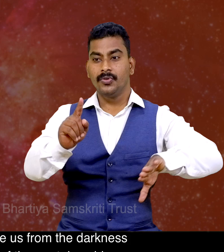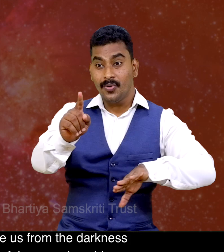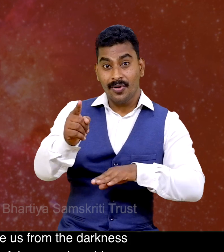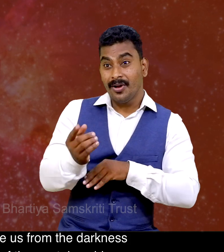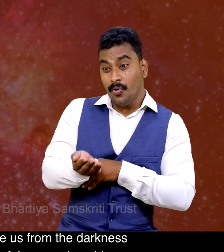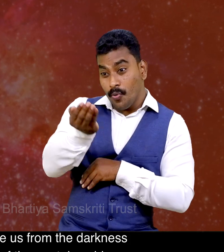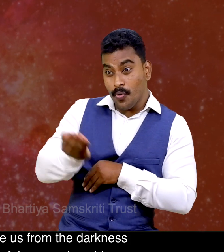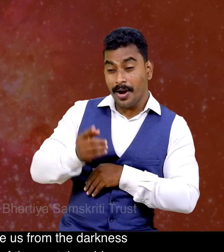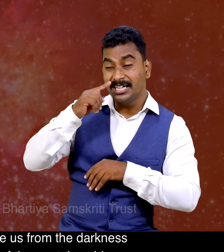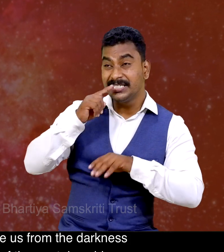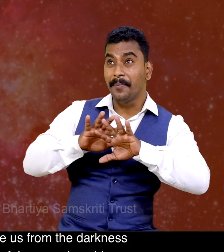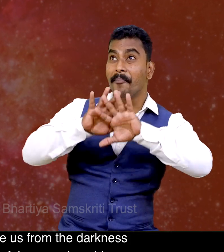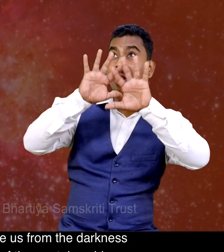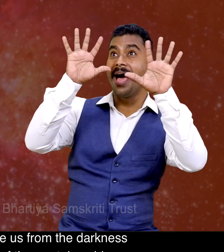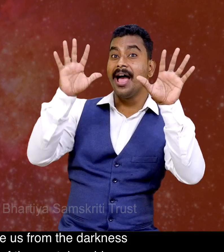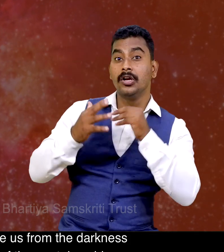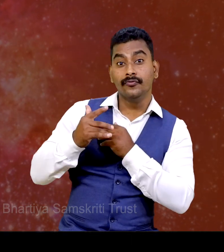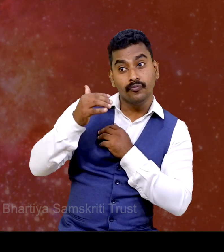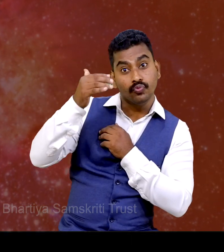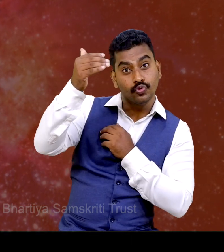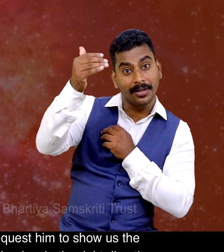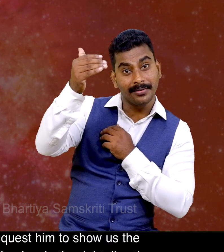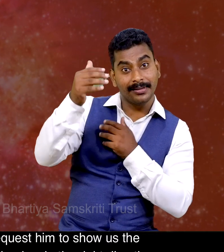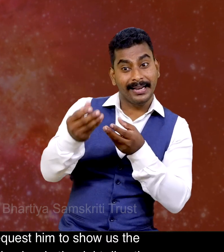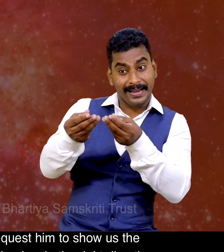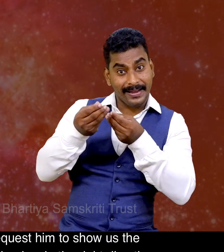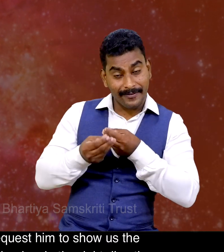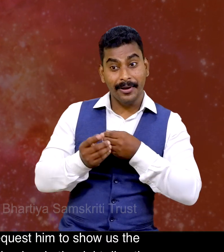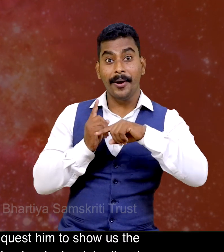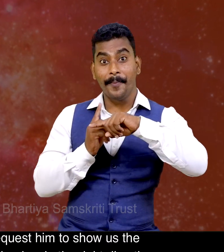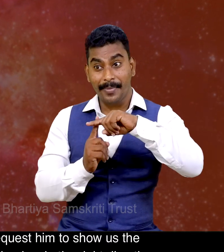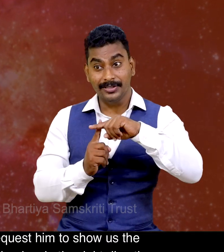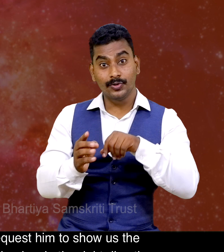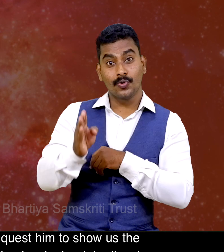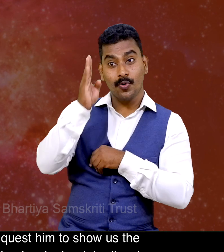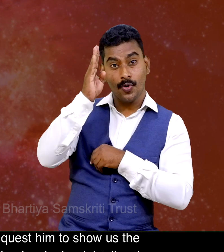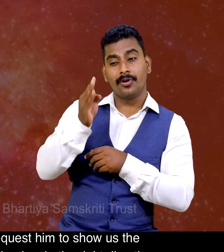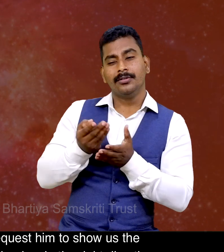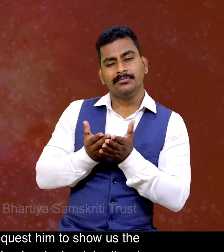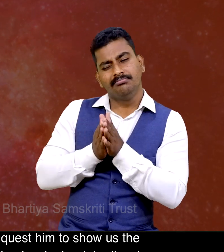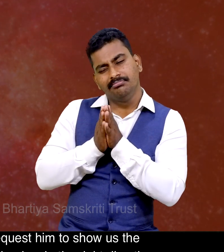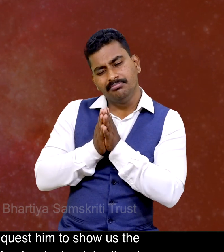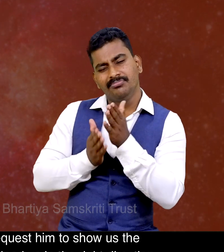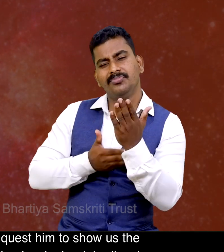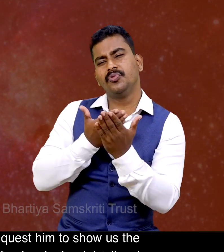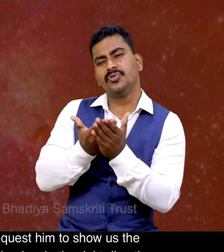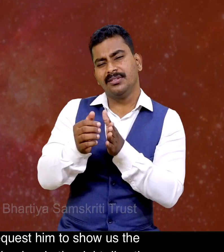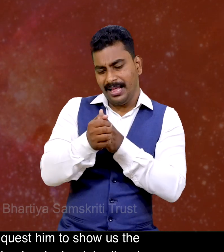from the darkness of the mortal world. We request Him to show us the light and lead us in the right direction.